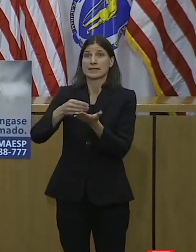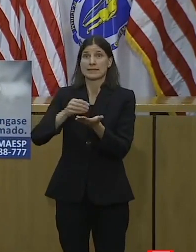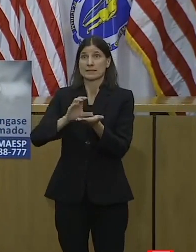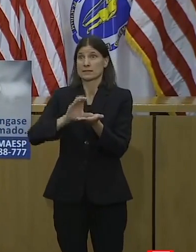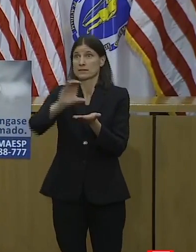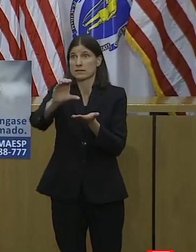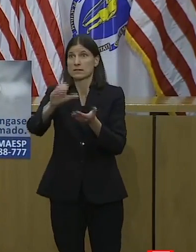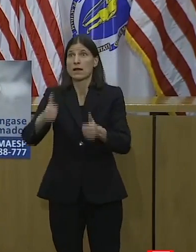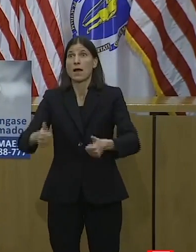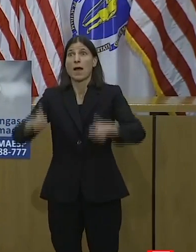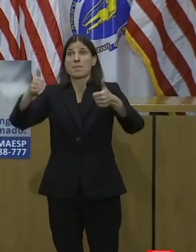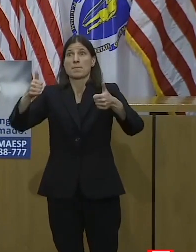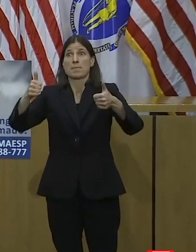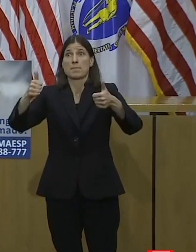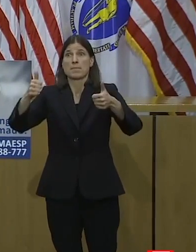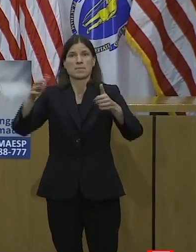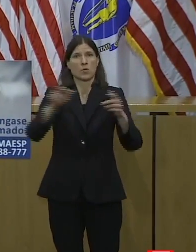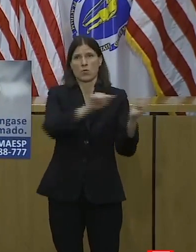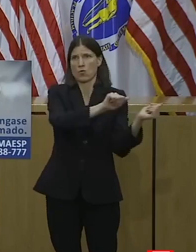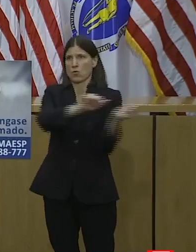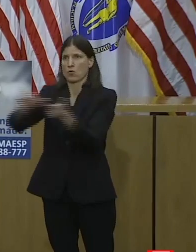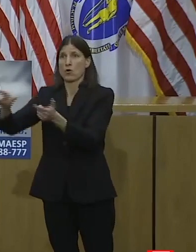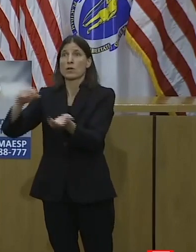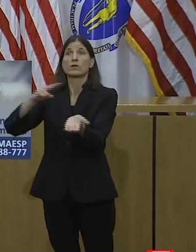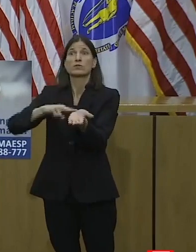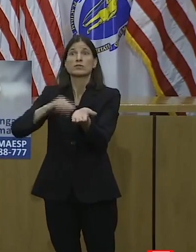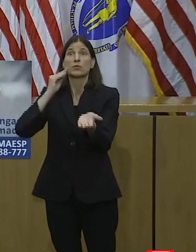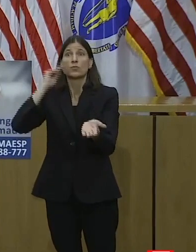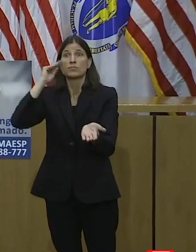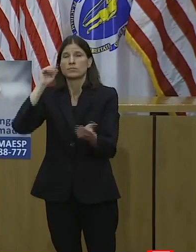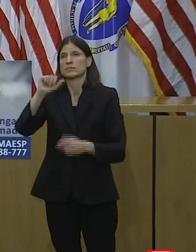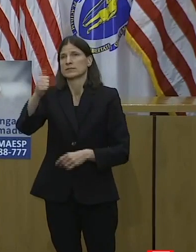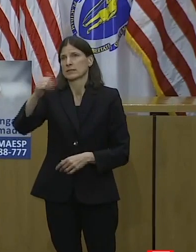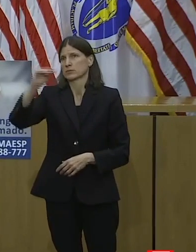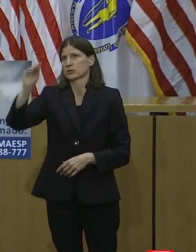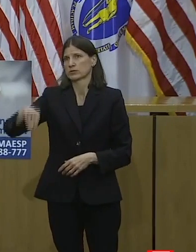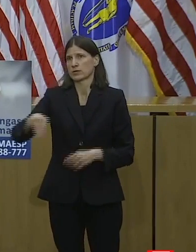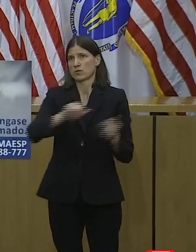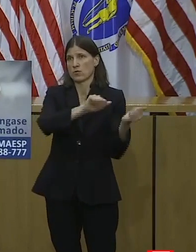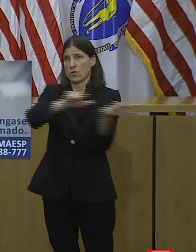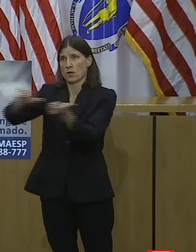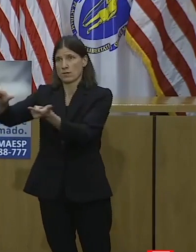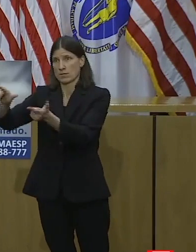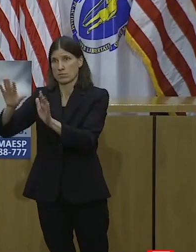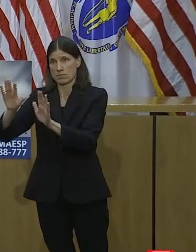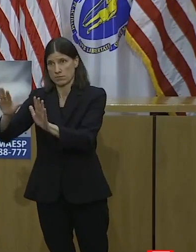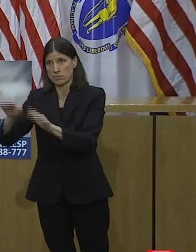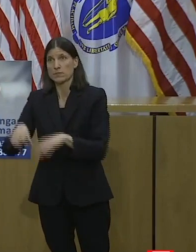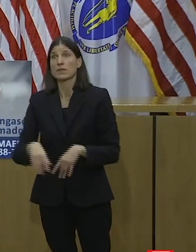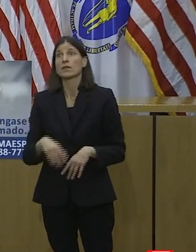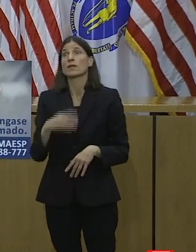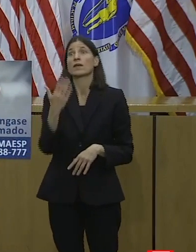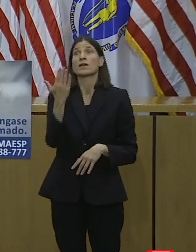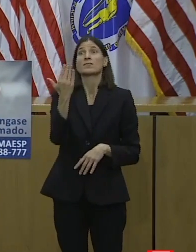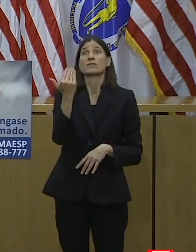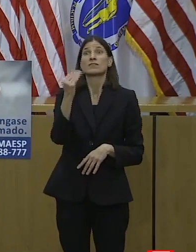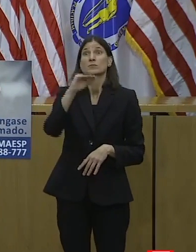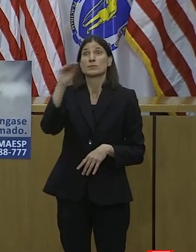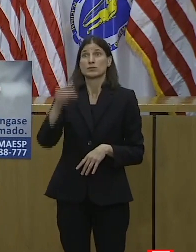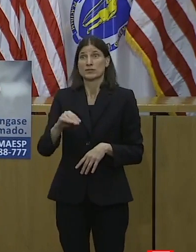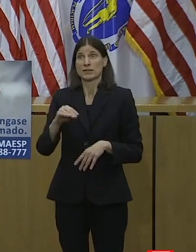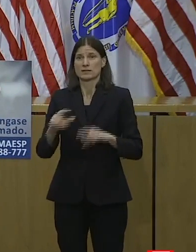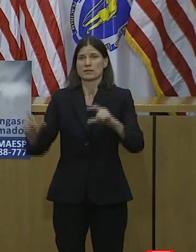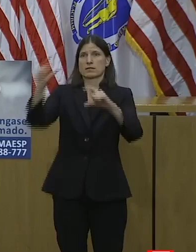COVID wings within facilities, and we know like 85% of your costs are people costs. And so there will